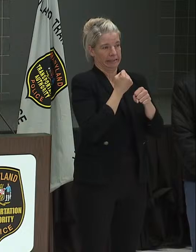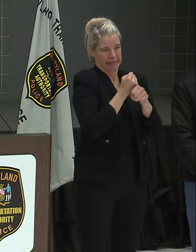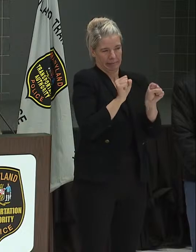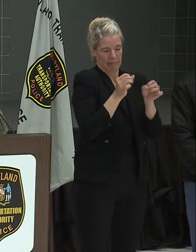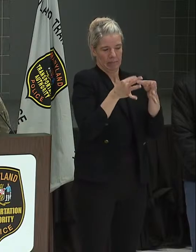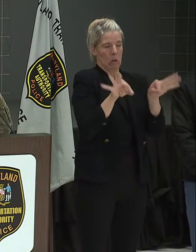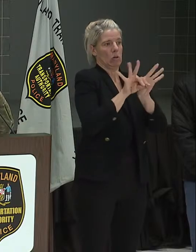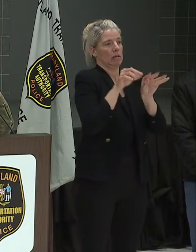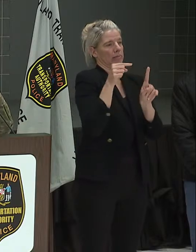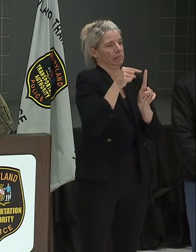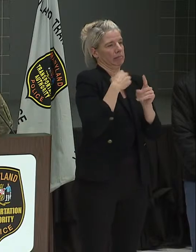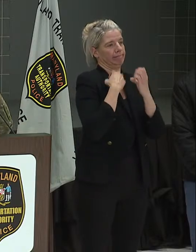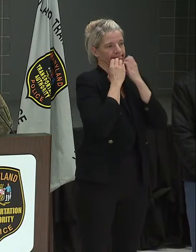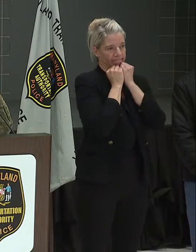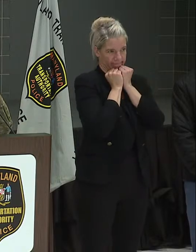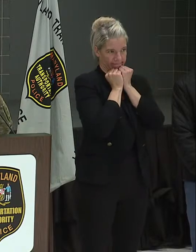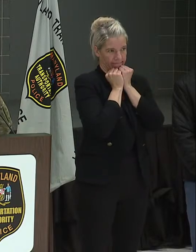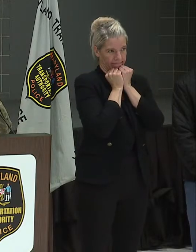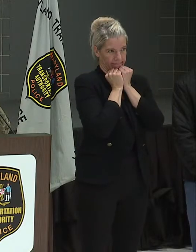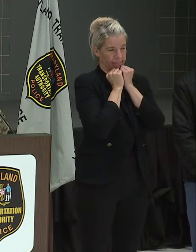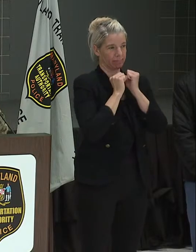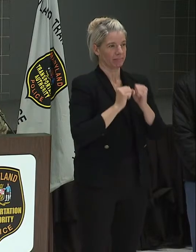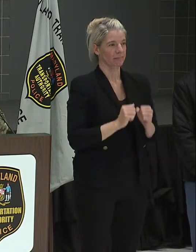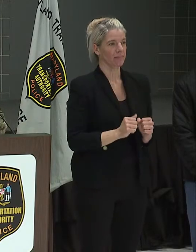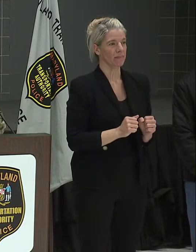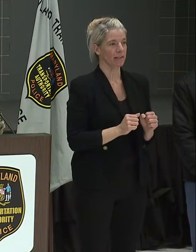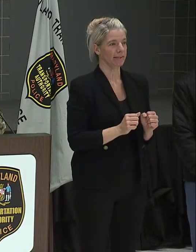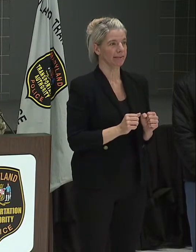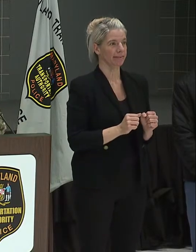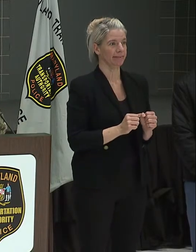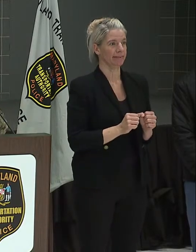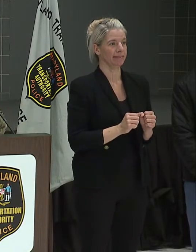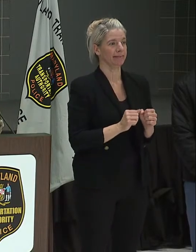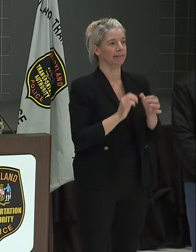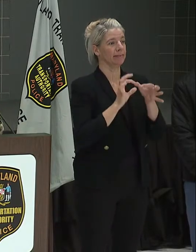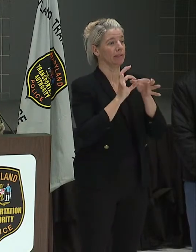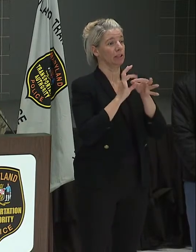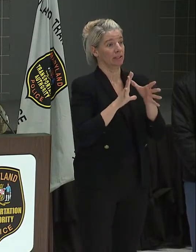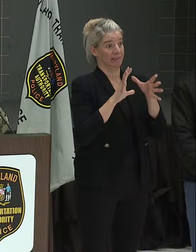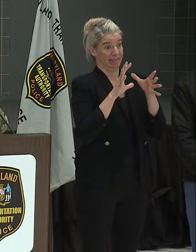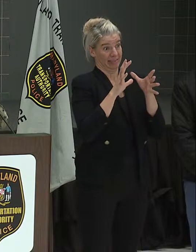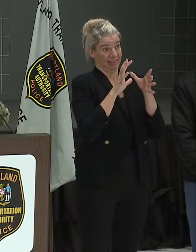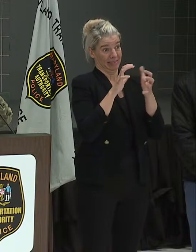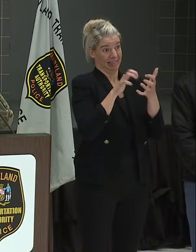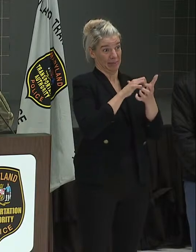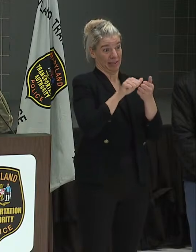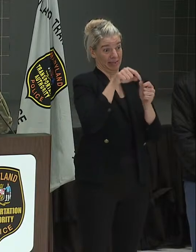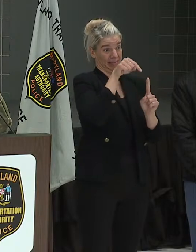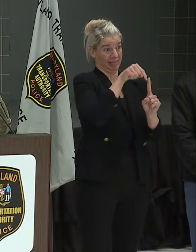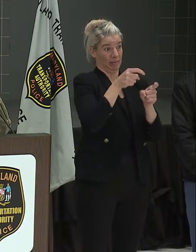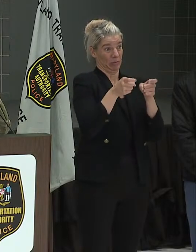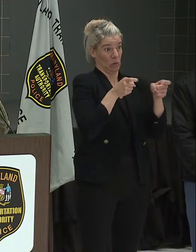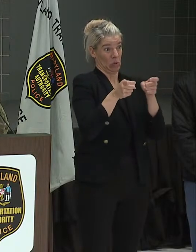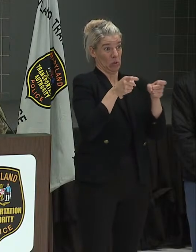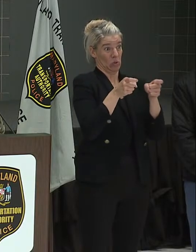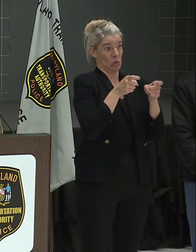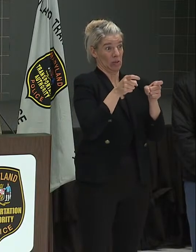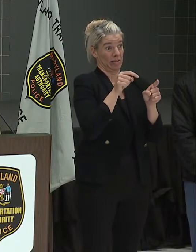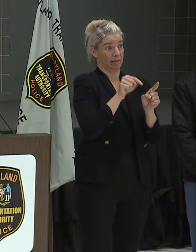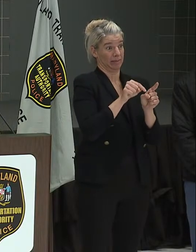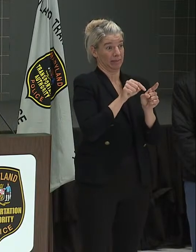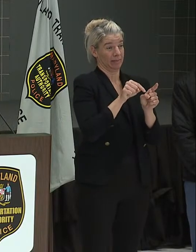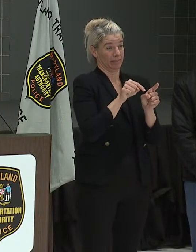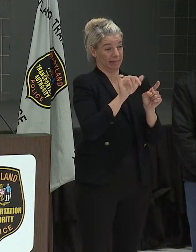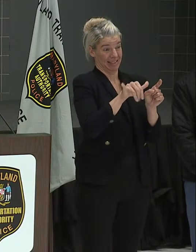So the coordinated demolition, the controlled demolition of that span is